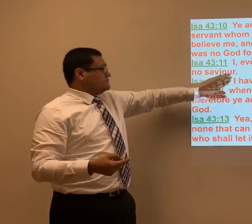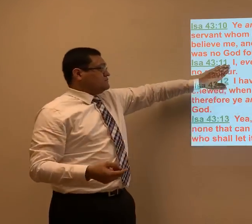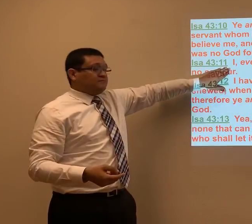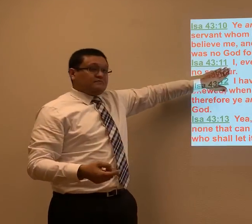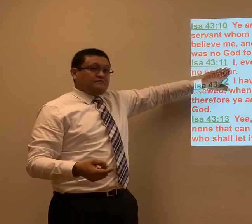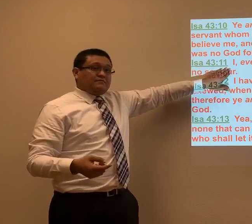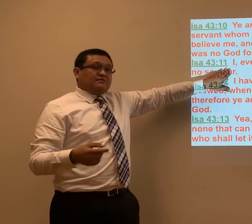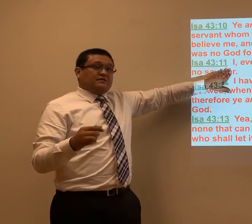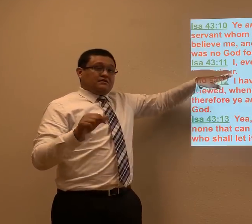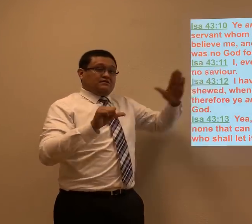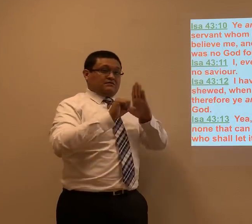Isaiah 43:11,